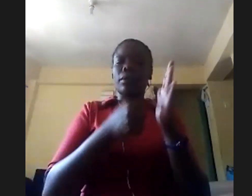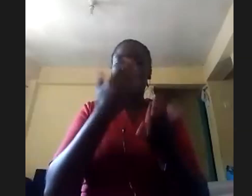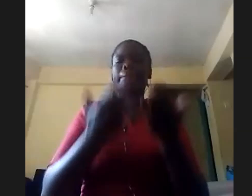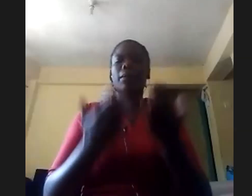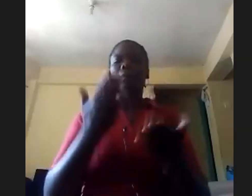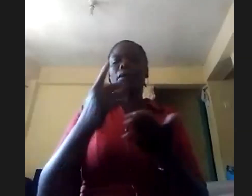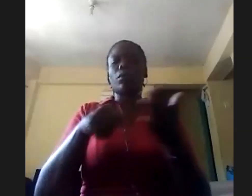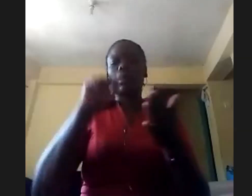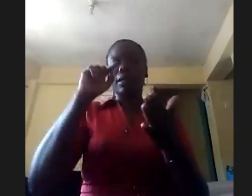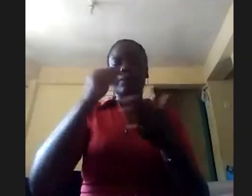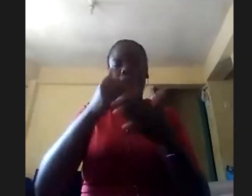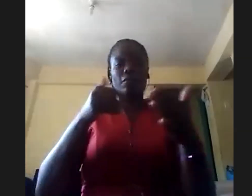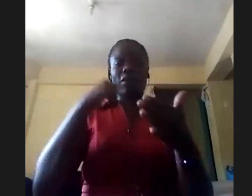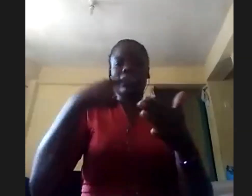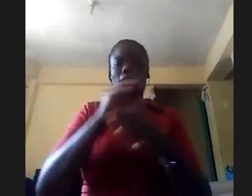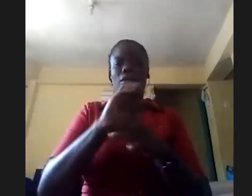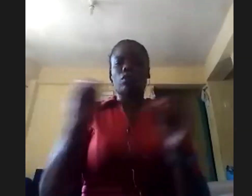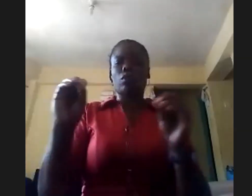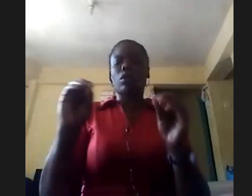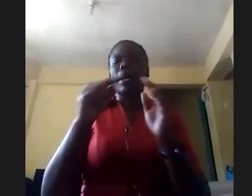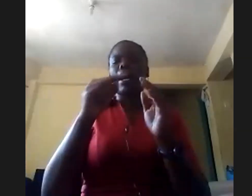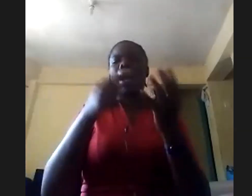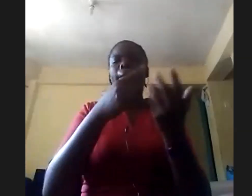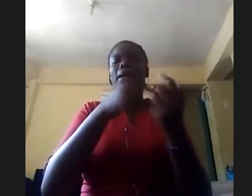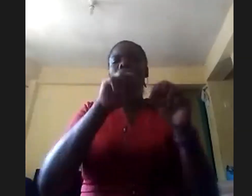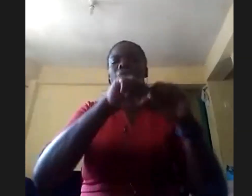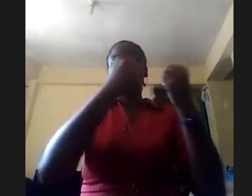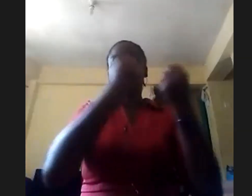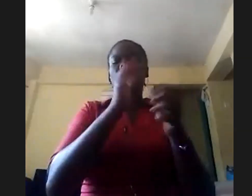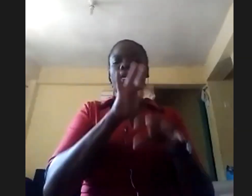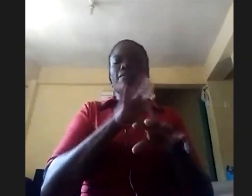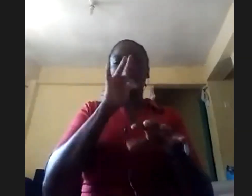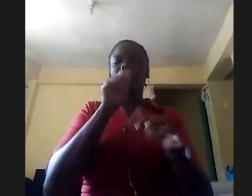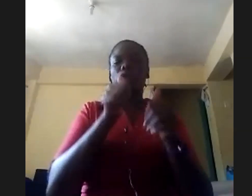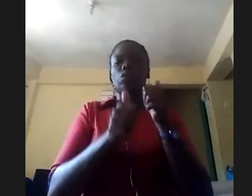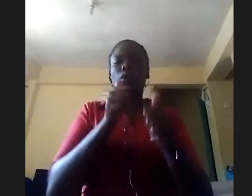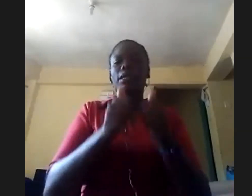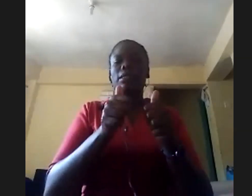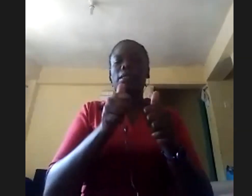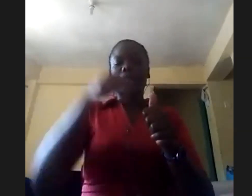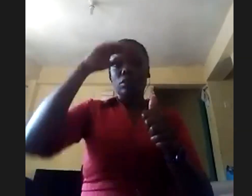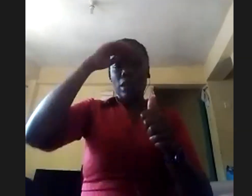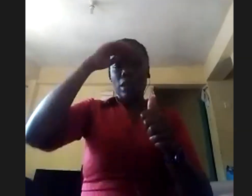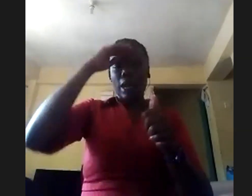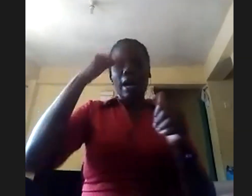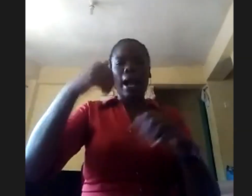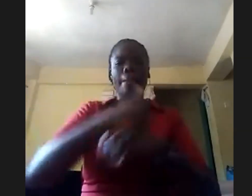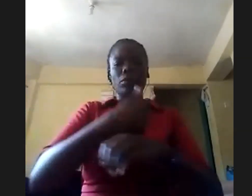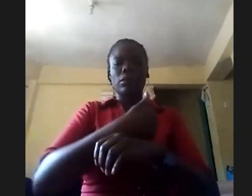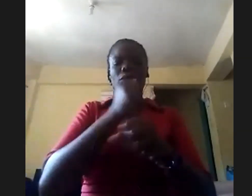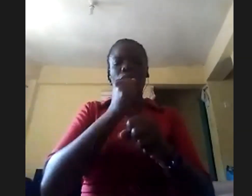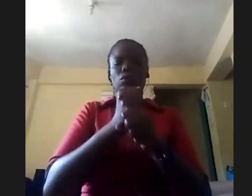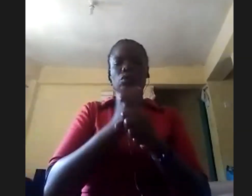say. So among the social effects that what drug abuse can do to young people, number one, if you